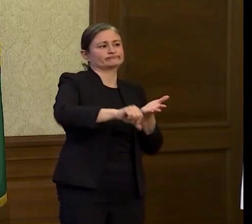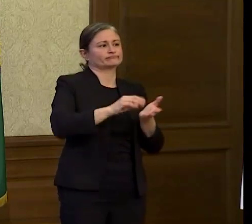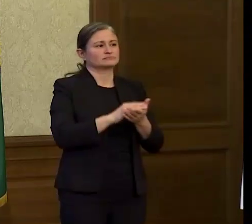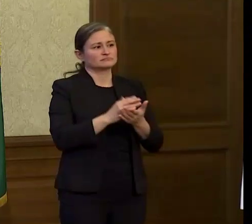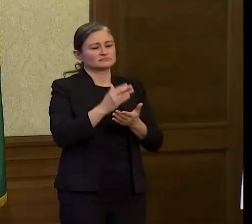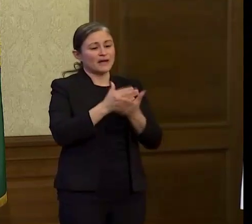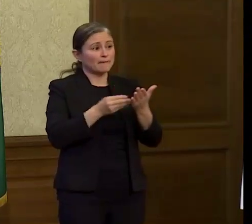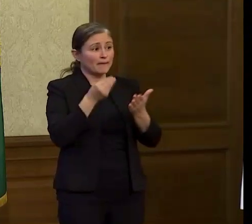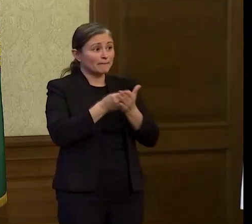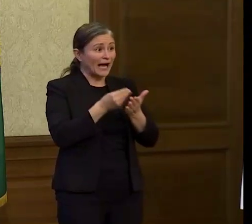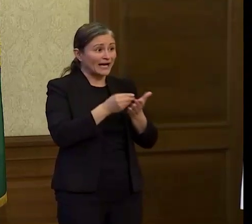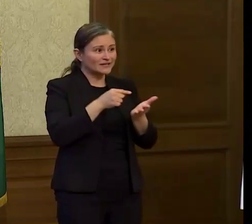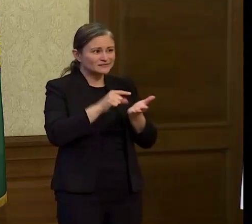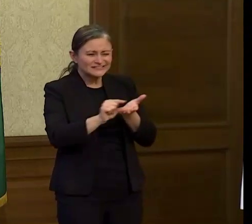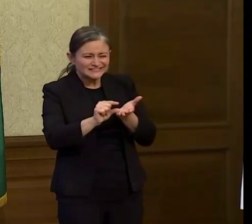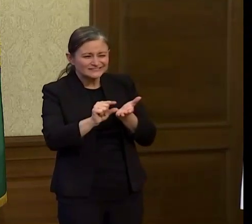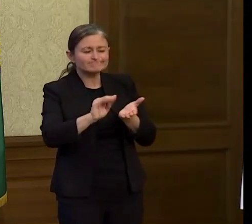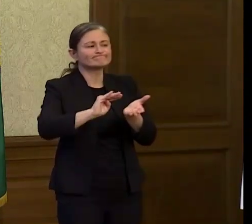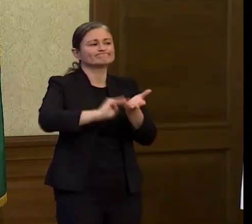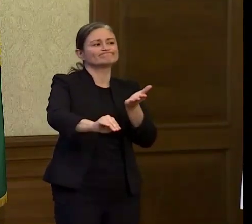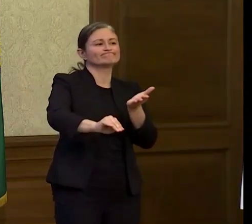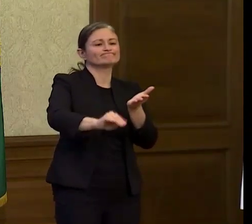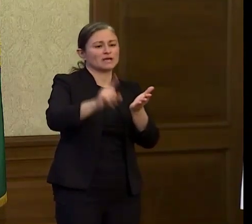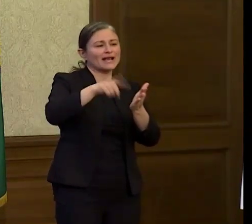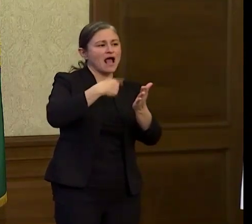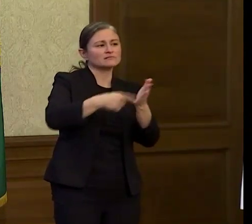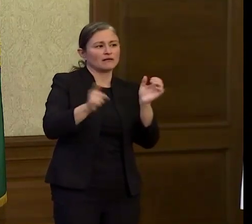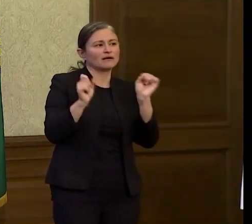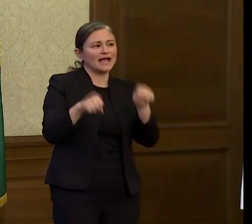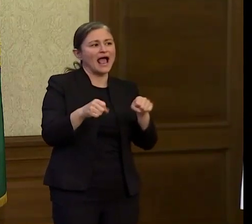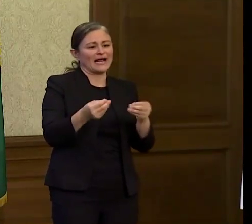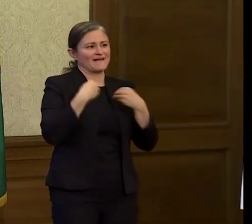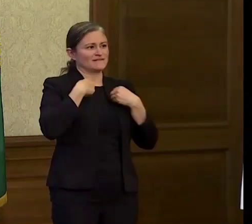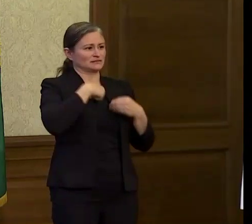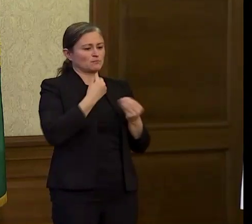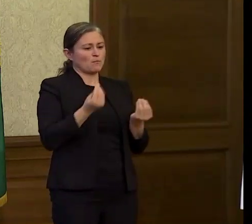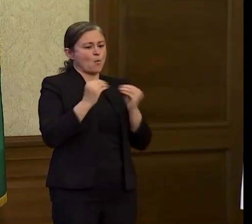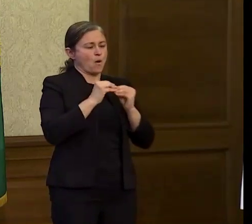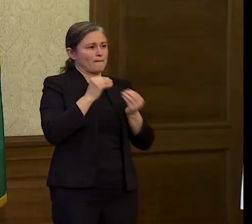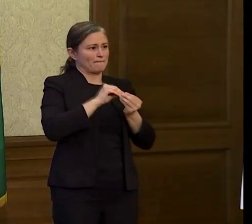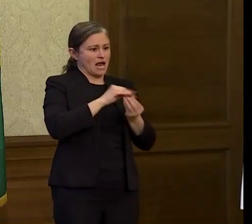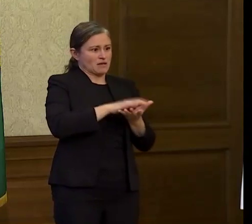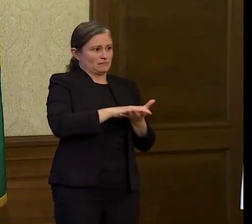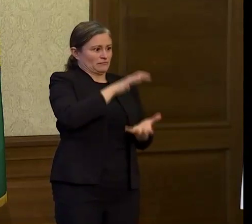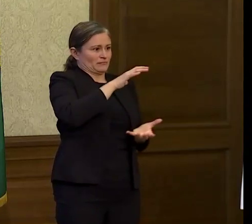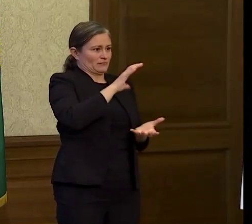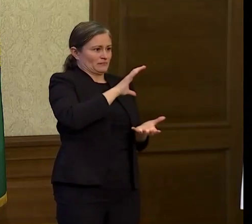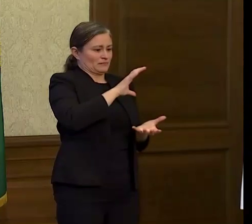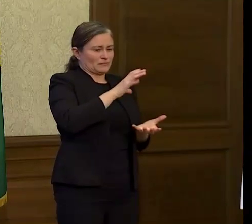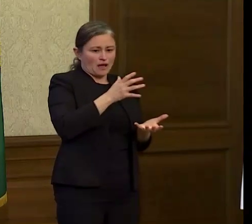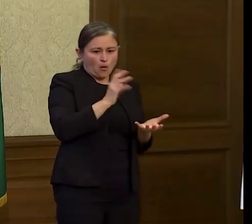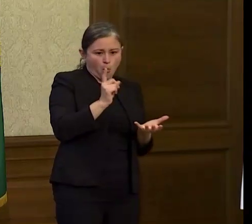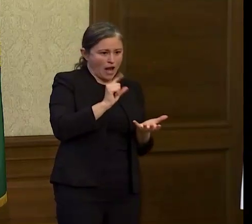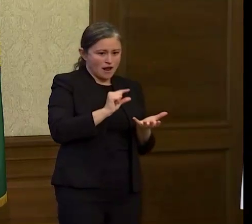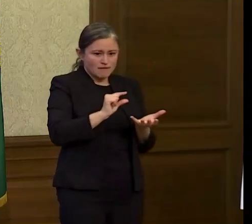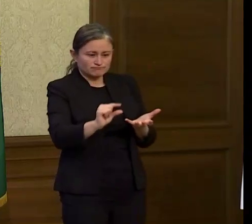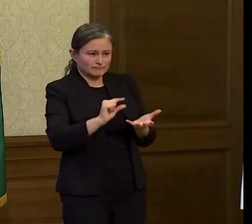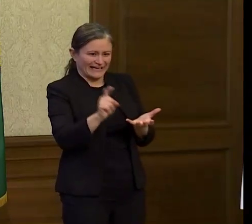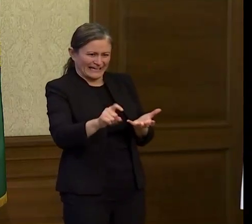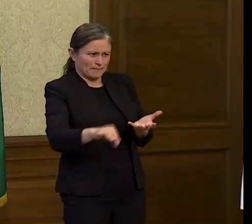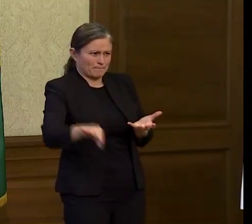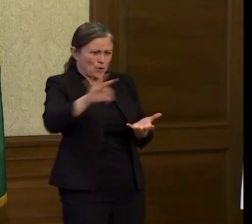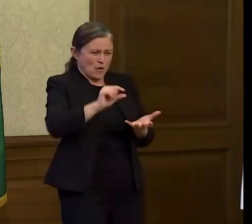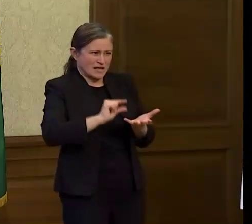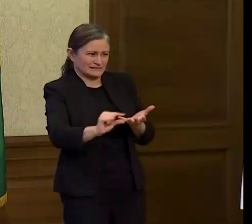that to give us a cushion to deal with this anticipated severe reduction in revenues. So we're